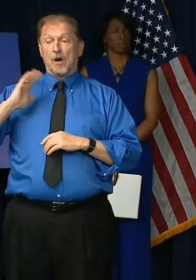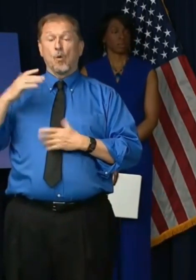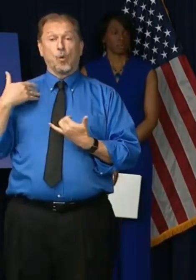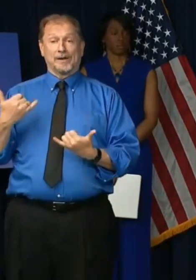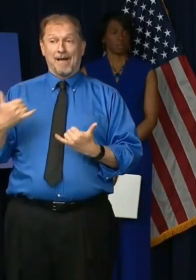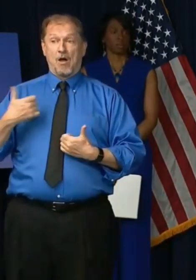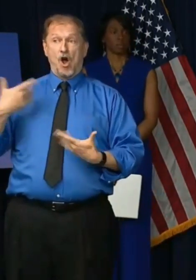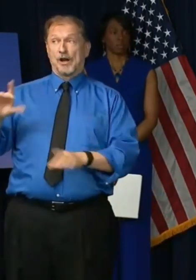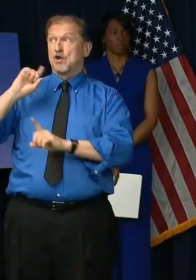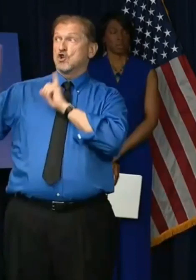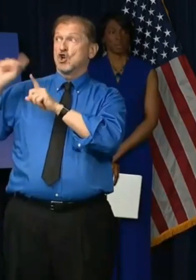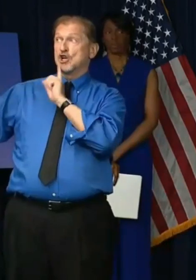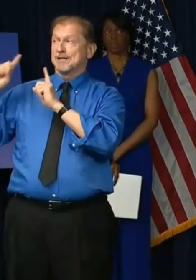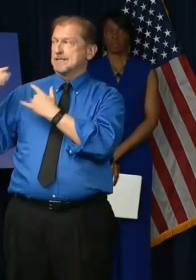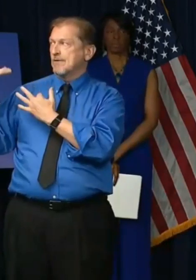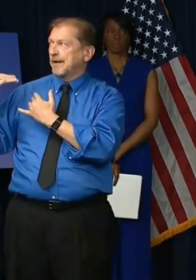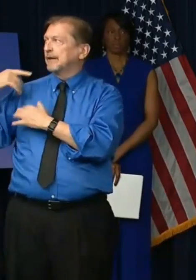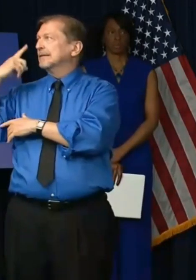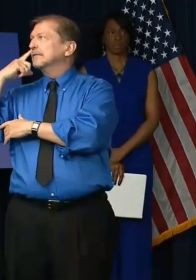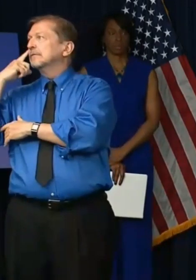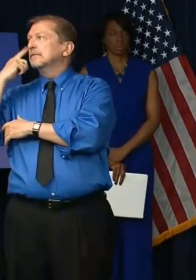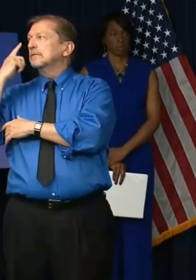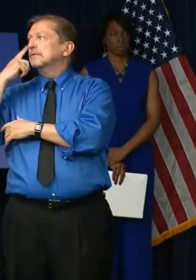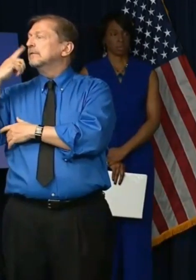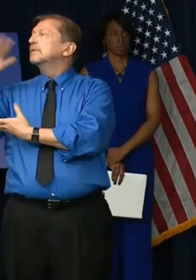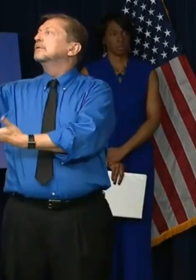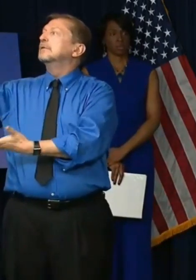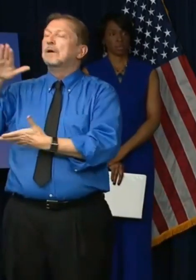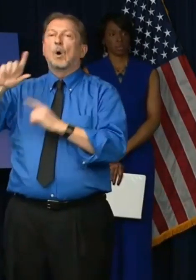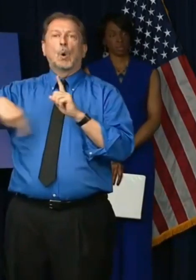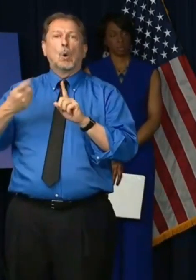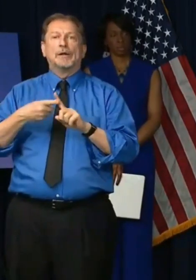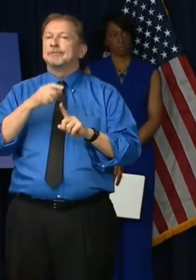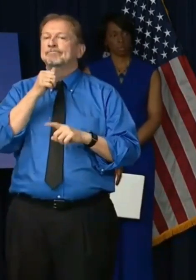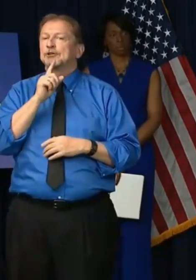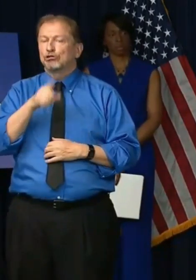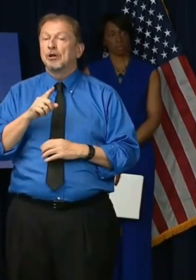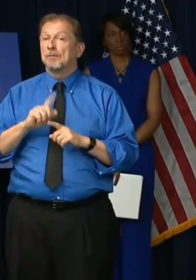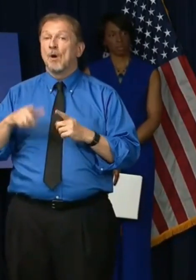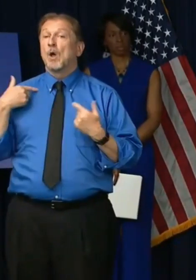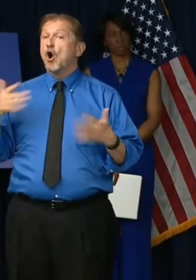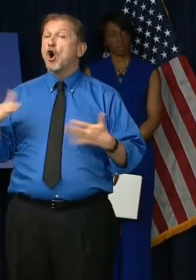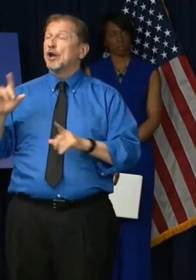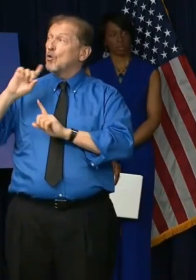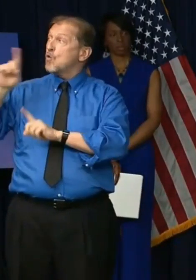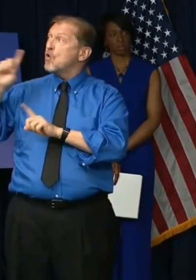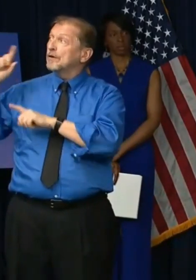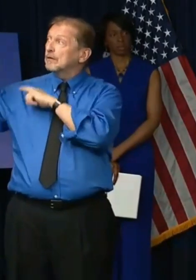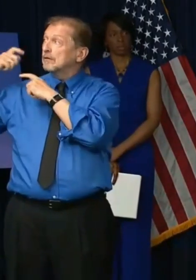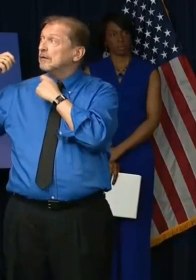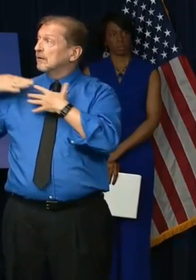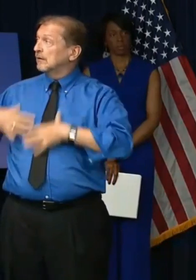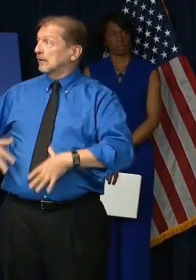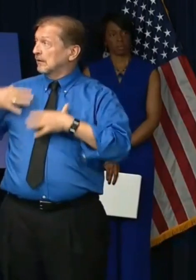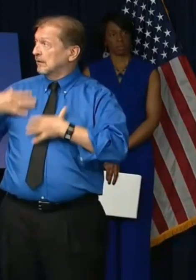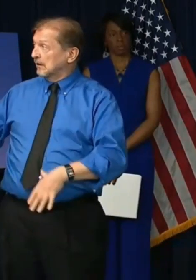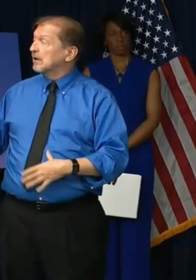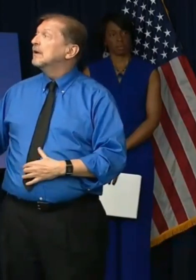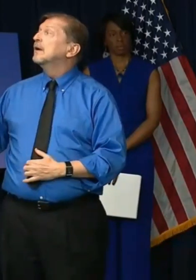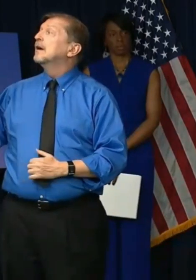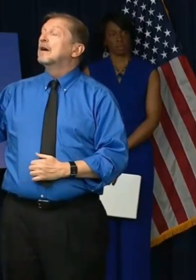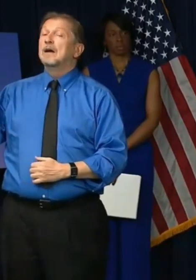order now. And I don't know what date they will arrive, but we do have them on order. And I know